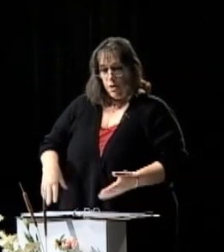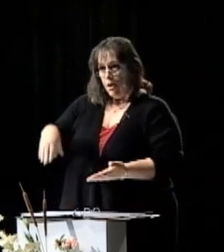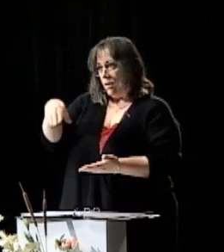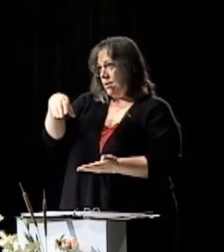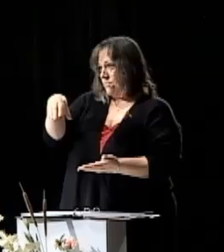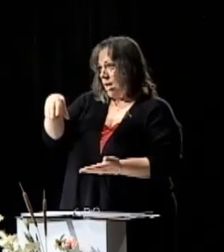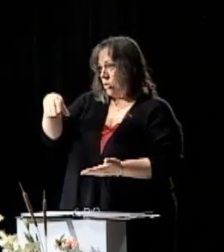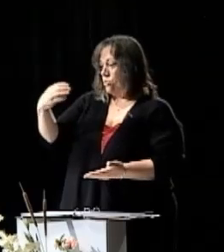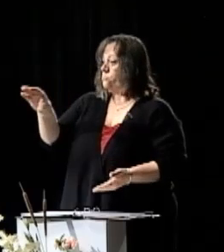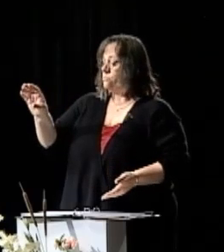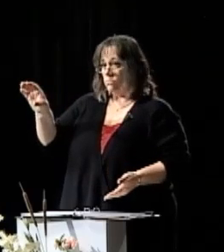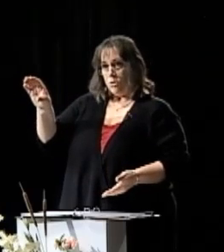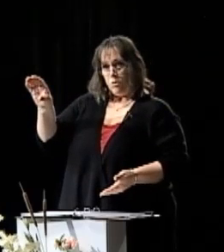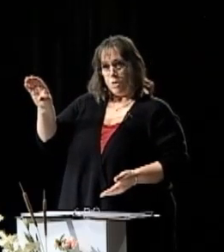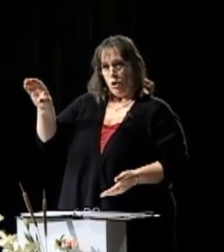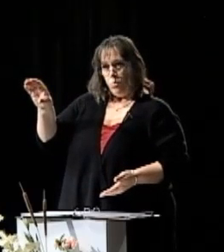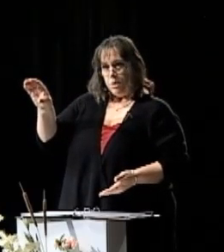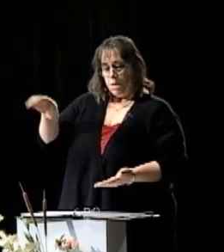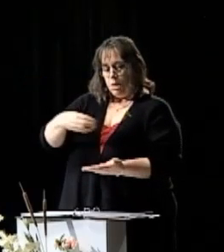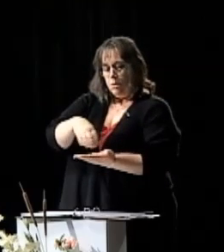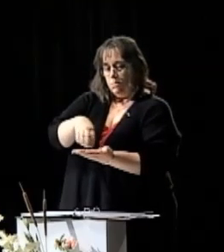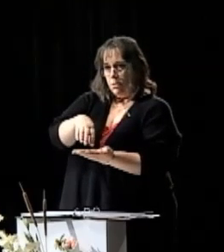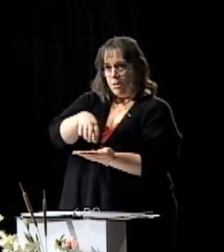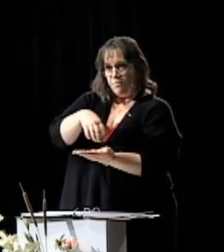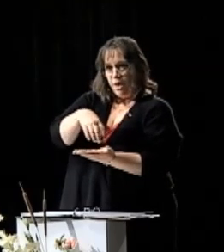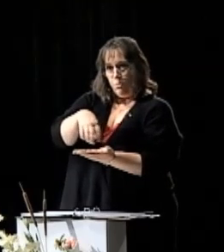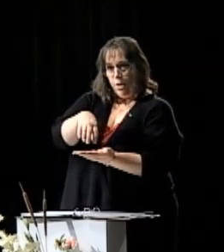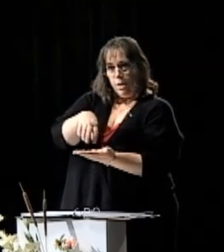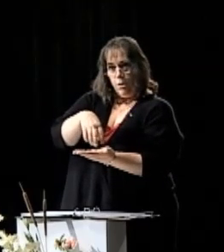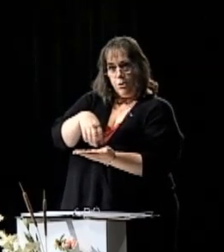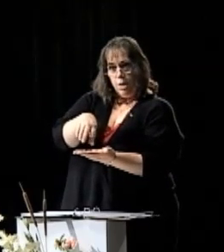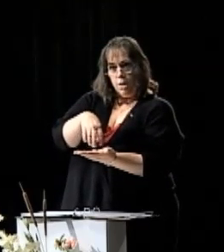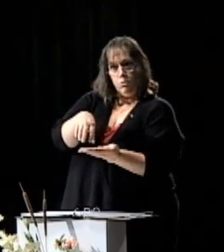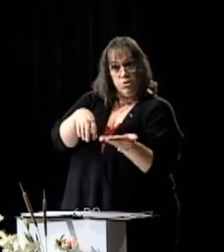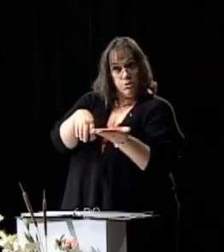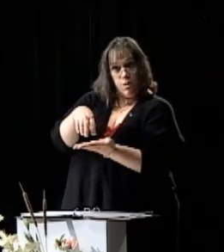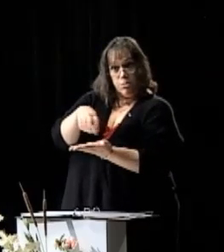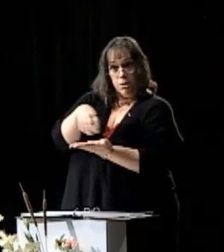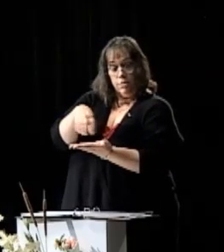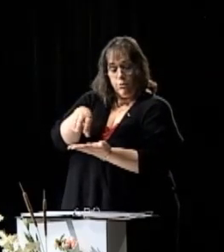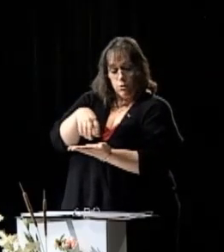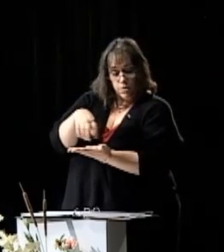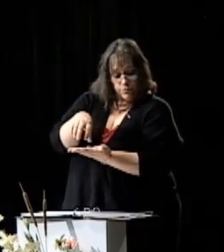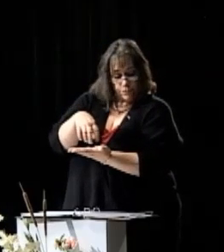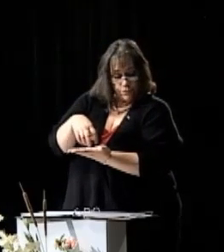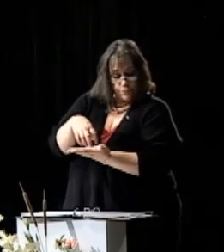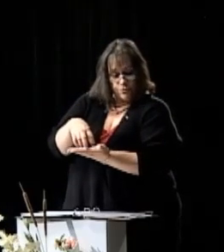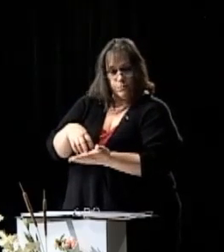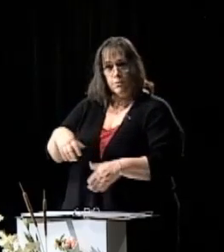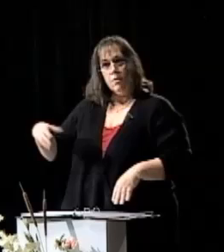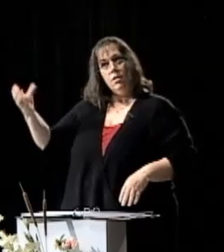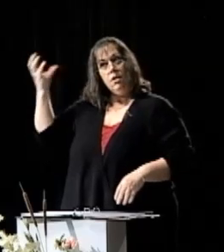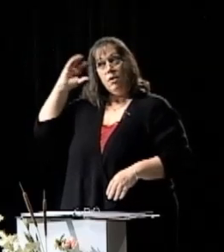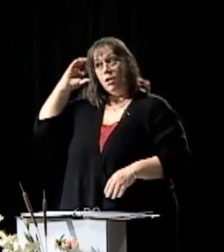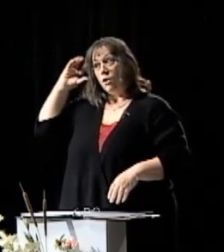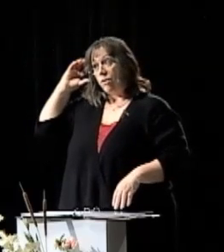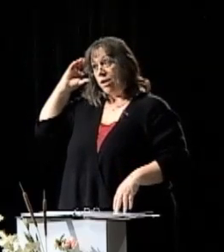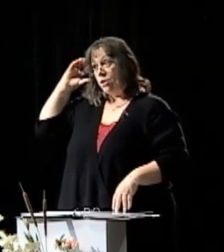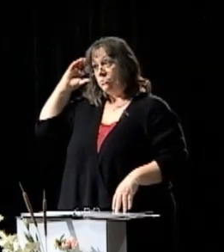A vacuum. So it's an open C and just vibrating on your hand, which is representing the floor. A radio,